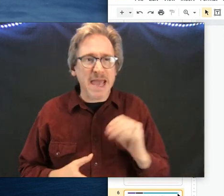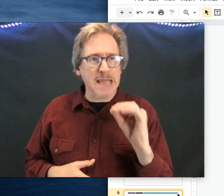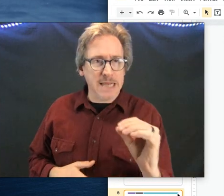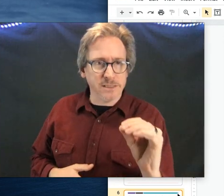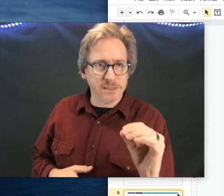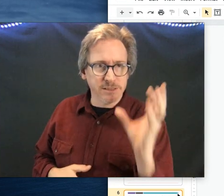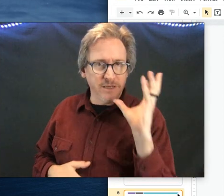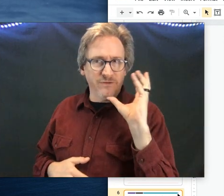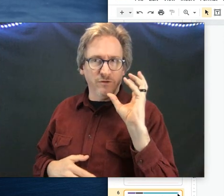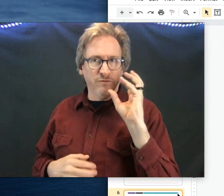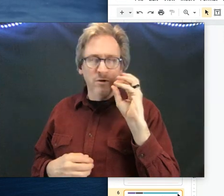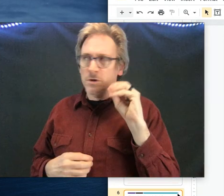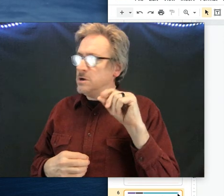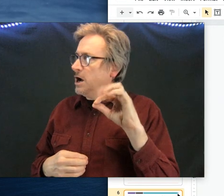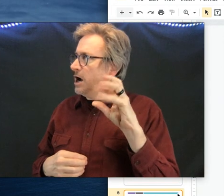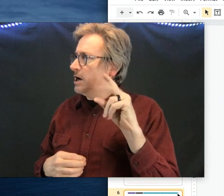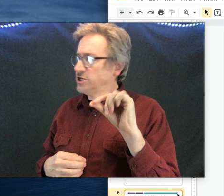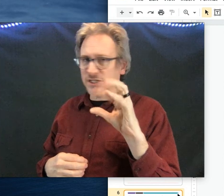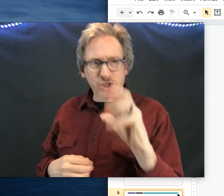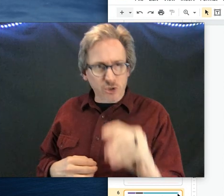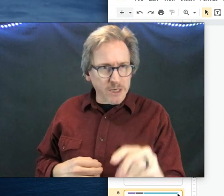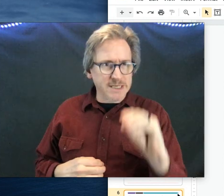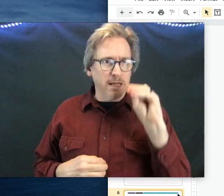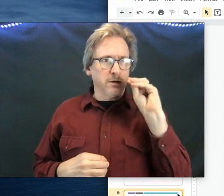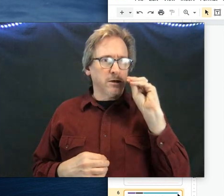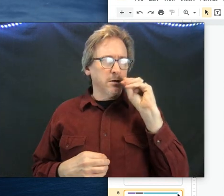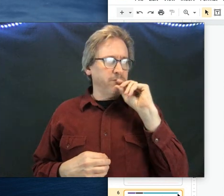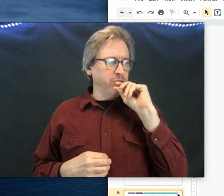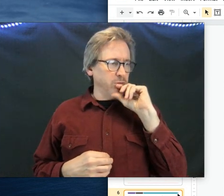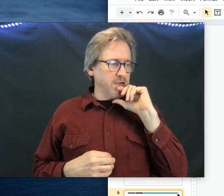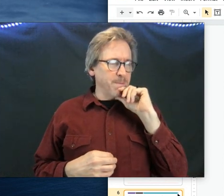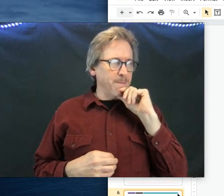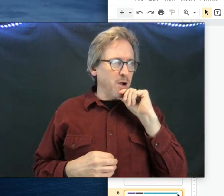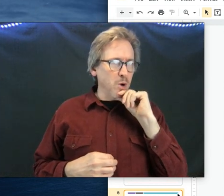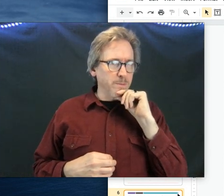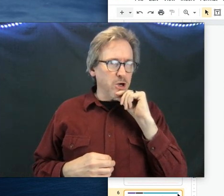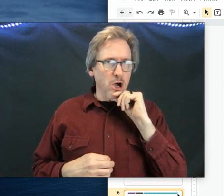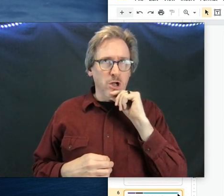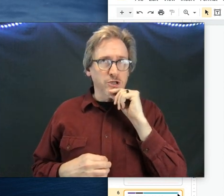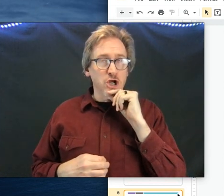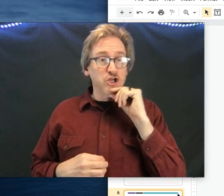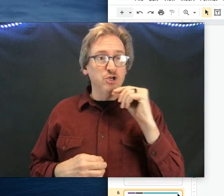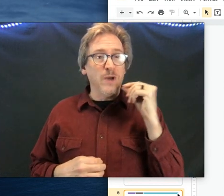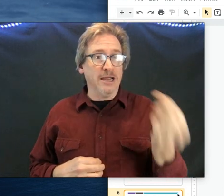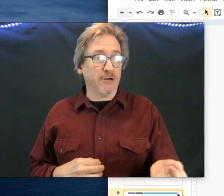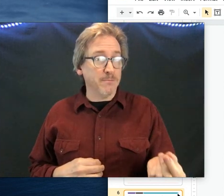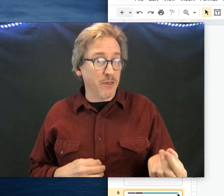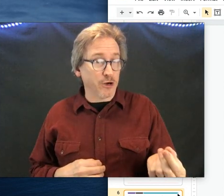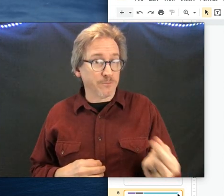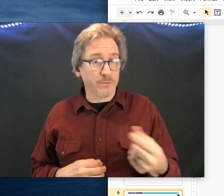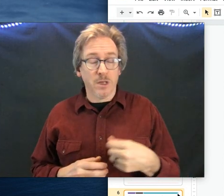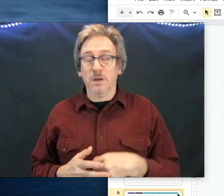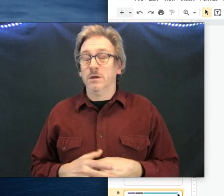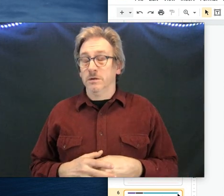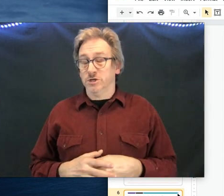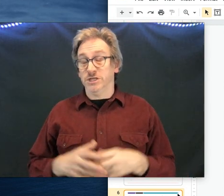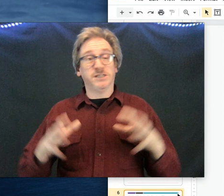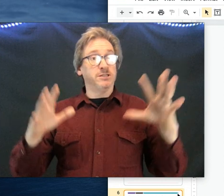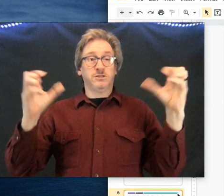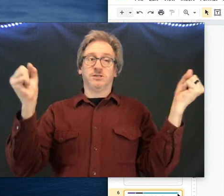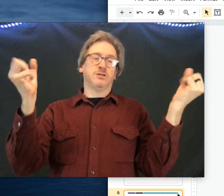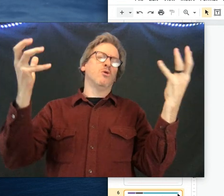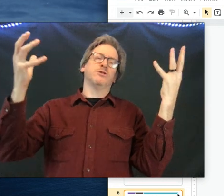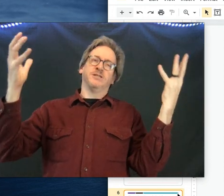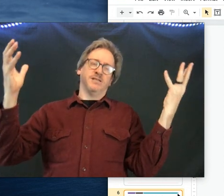Ella May Lentz, if you've she's a storyteller. If you look up a poem called To a Hearing Mother,